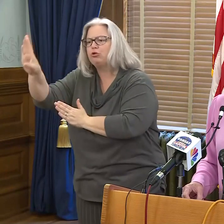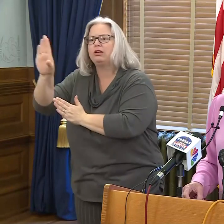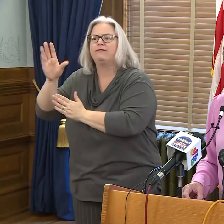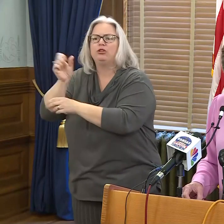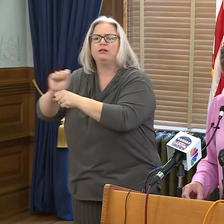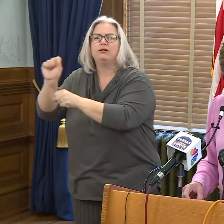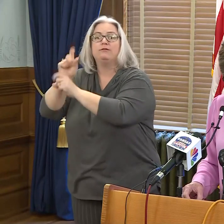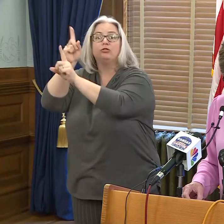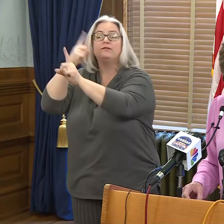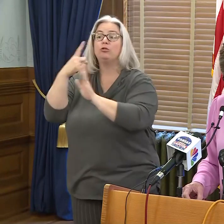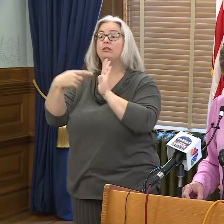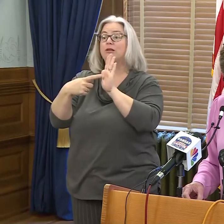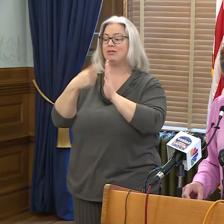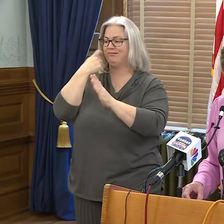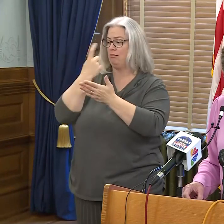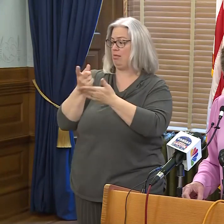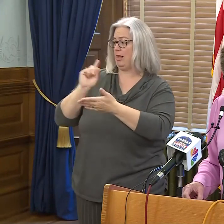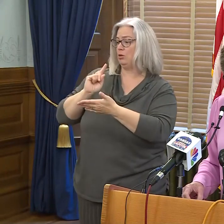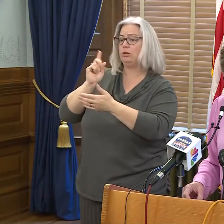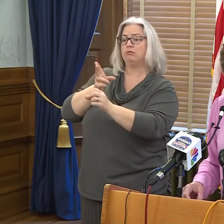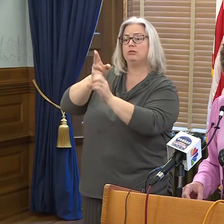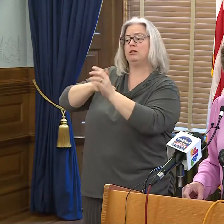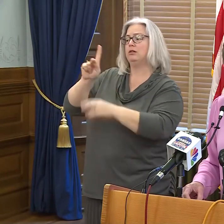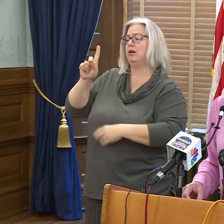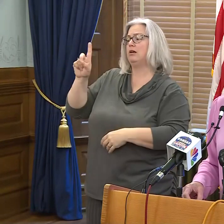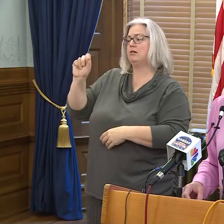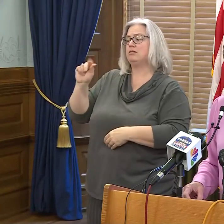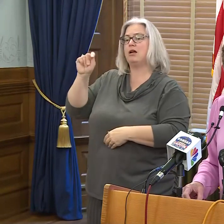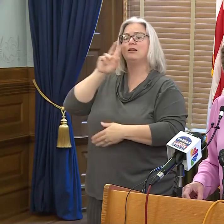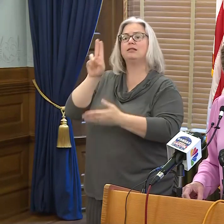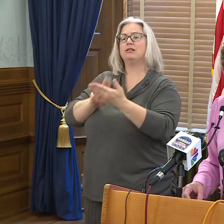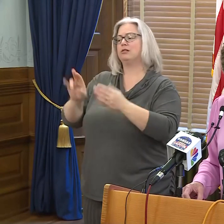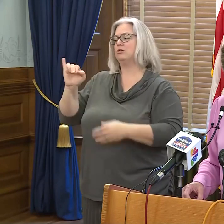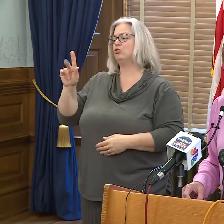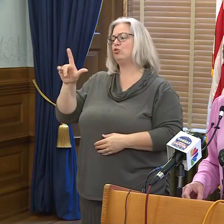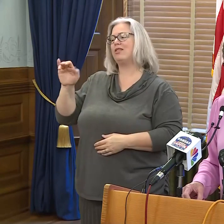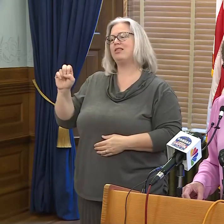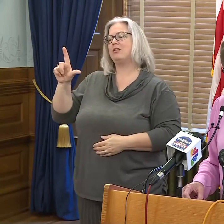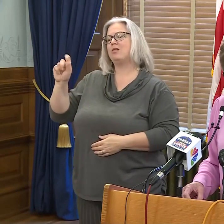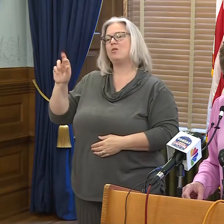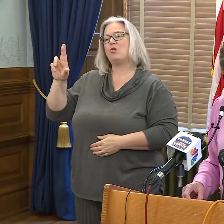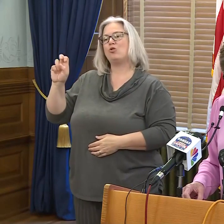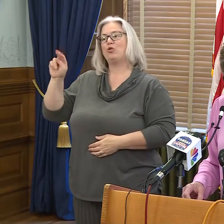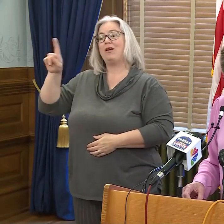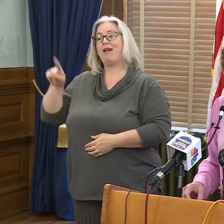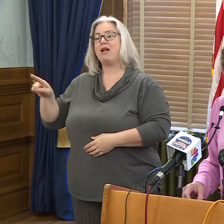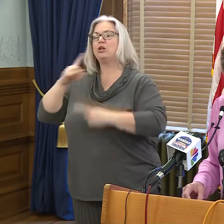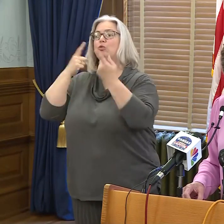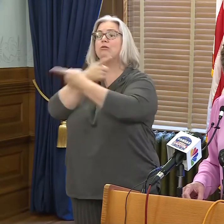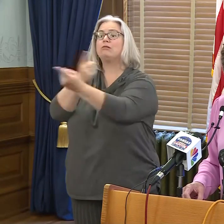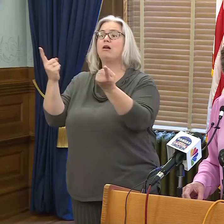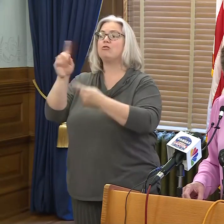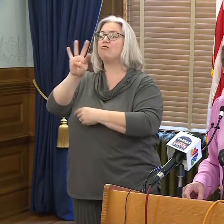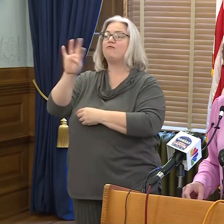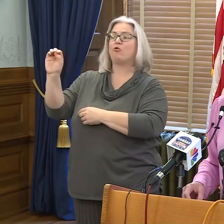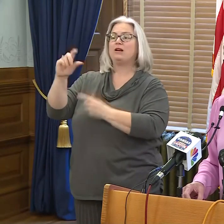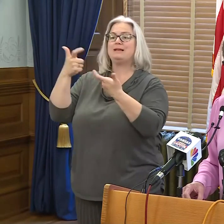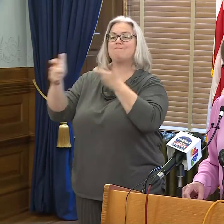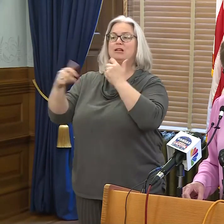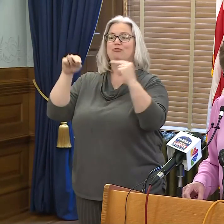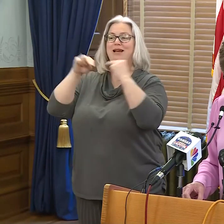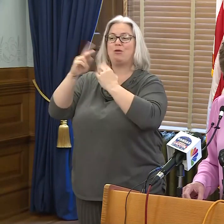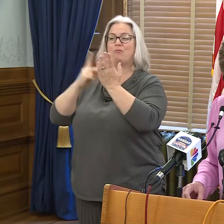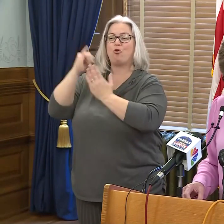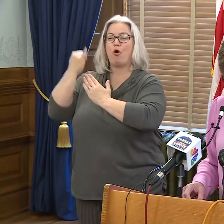For example, last week I joined KDOT Secretary Julie Lorenz to announce 40 major highway projects moving into